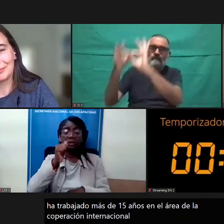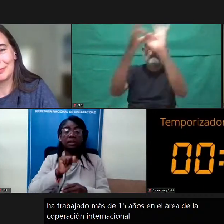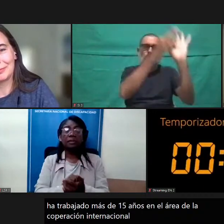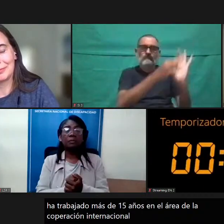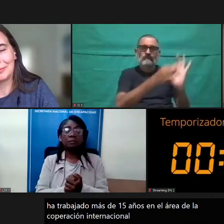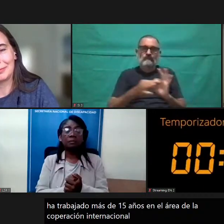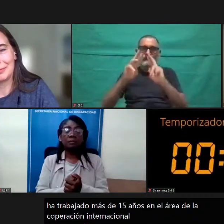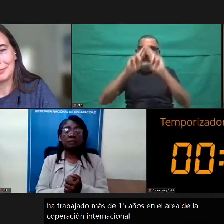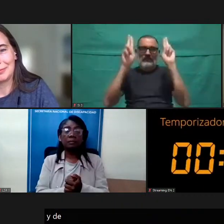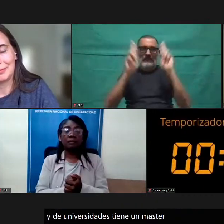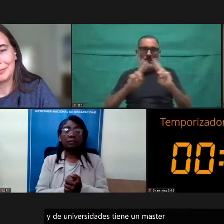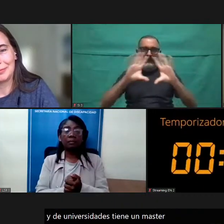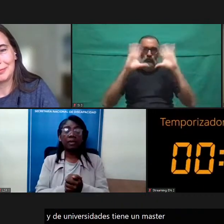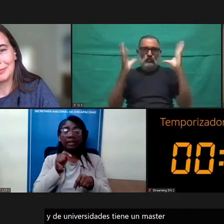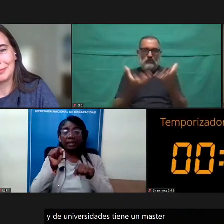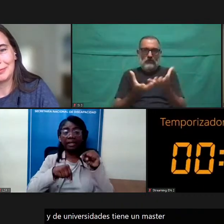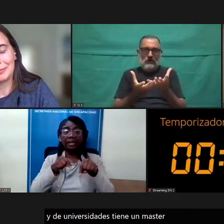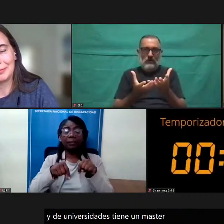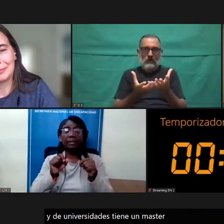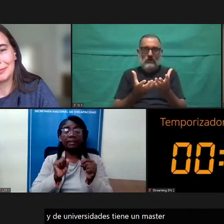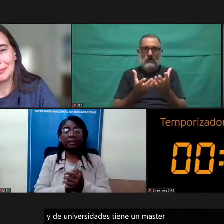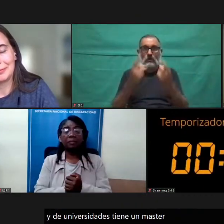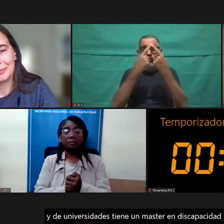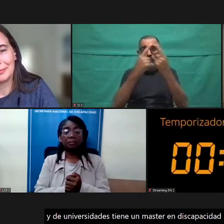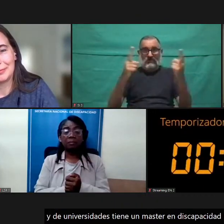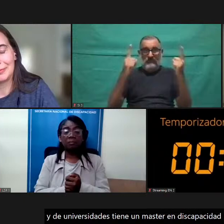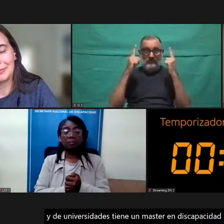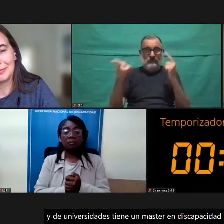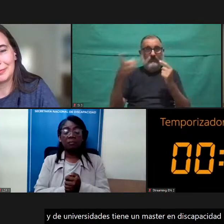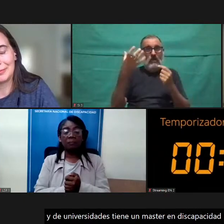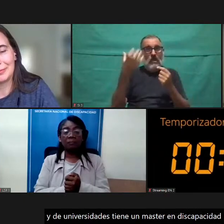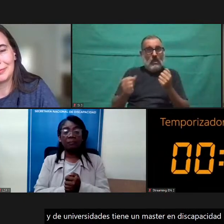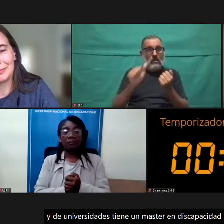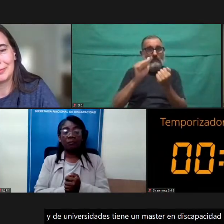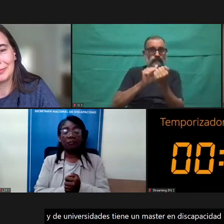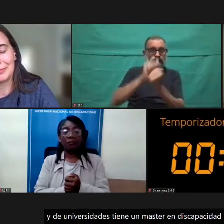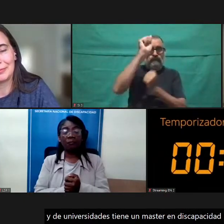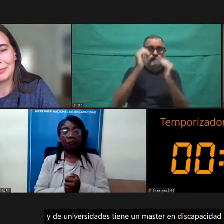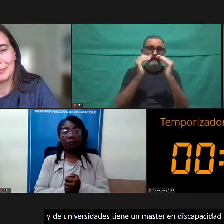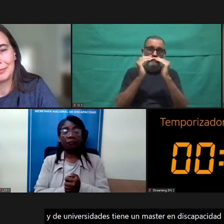got a masters in disabilities